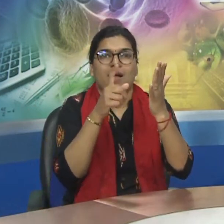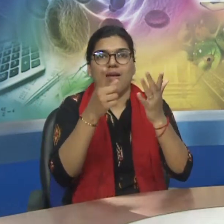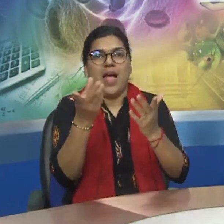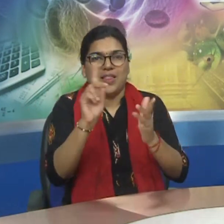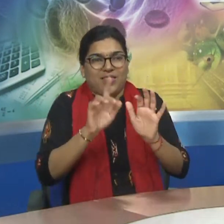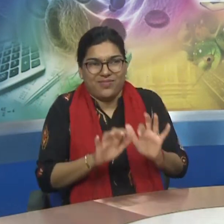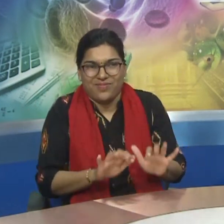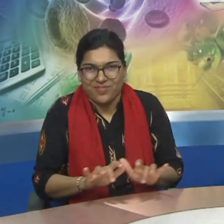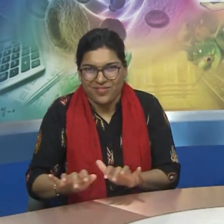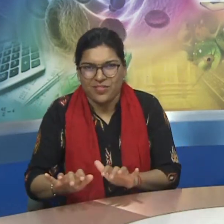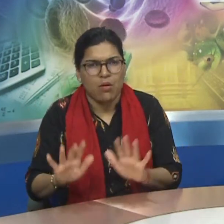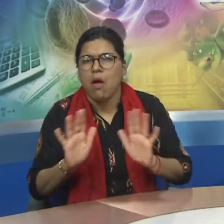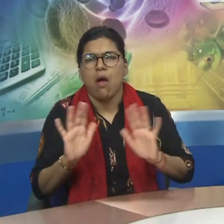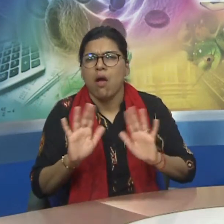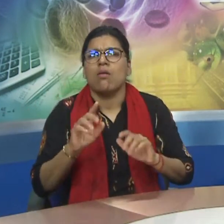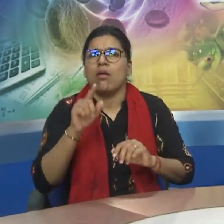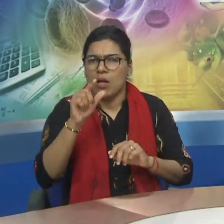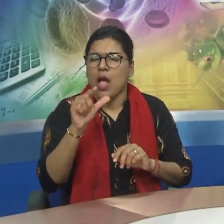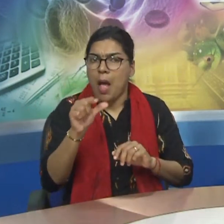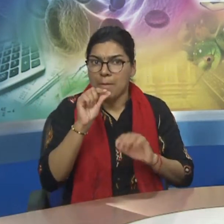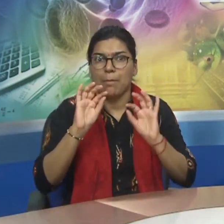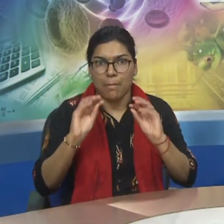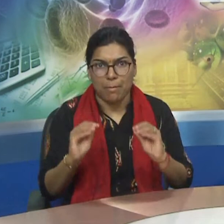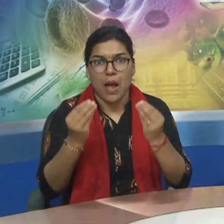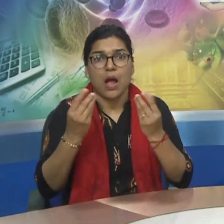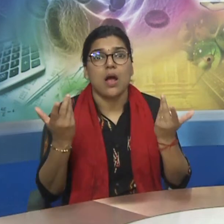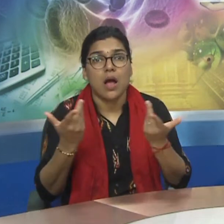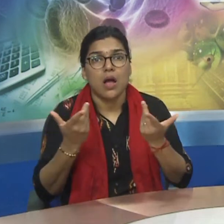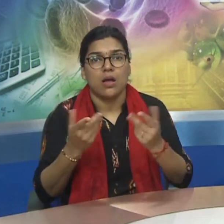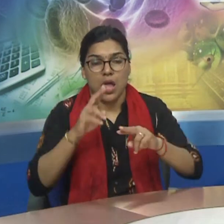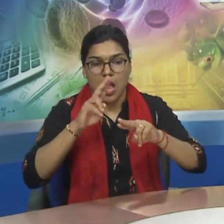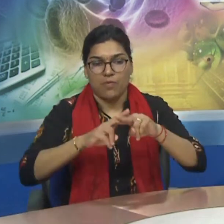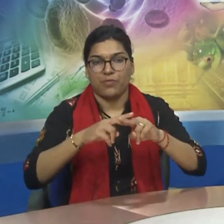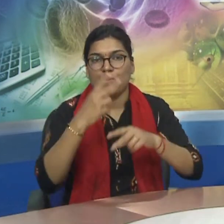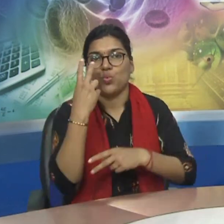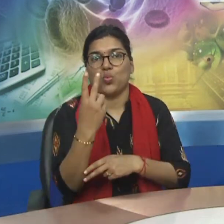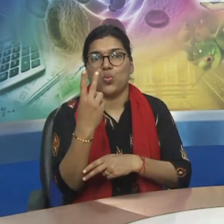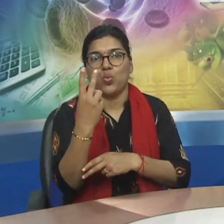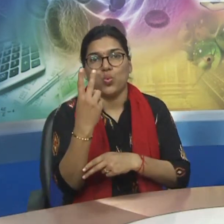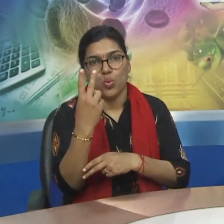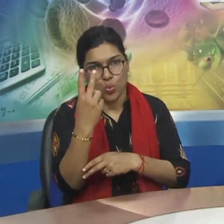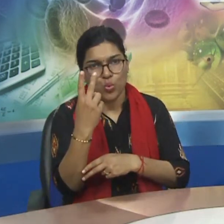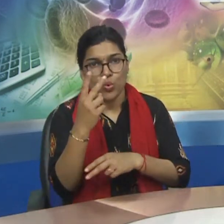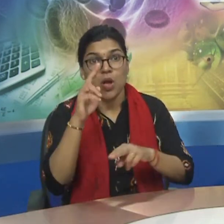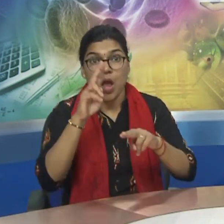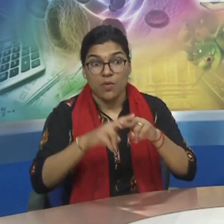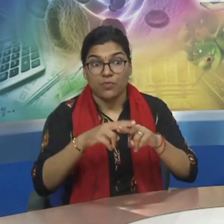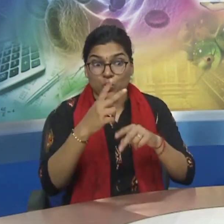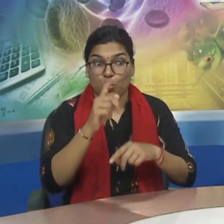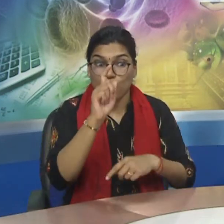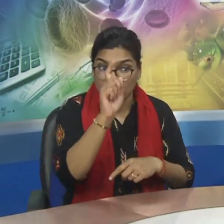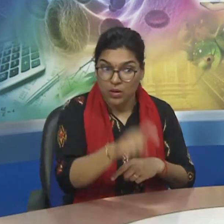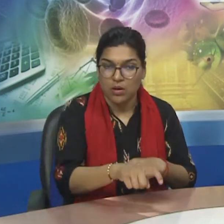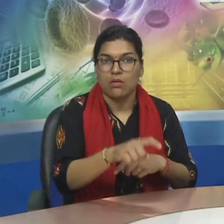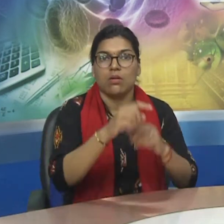When we click our mouse to that particular cursor, which you can see on screen, which is in orange color,